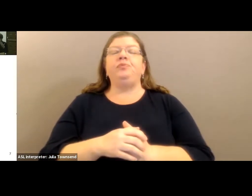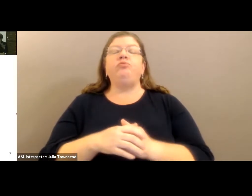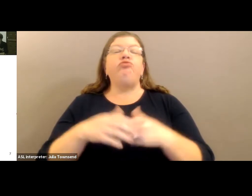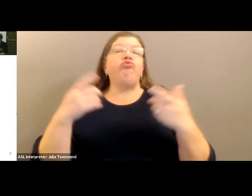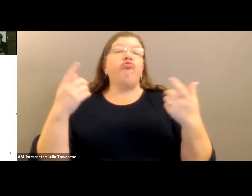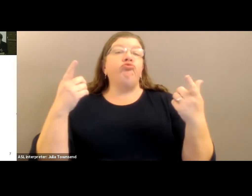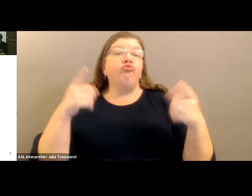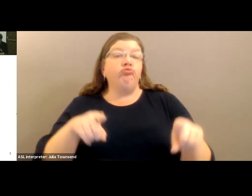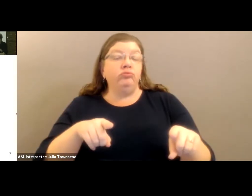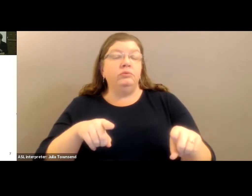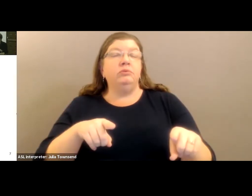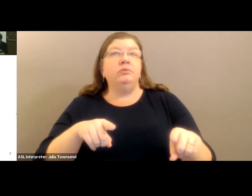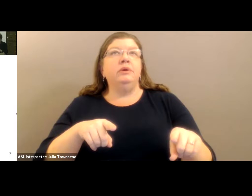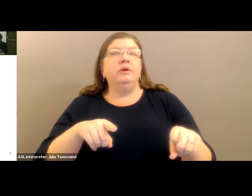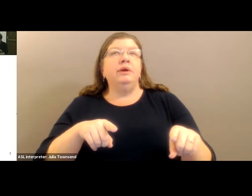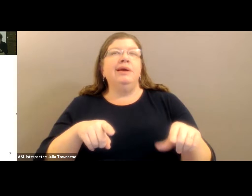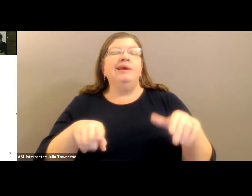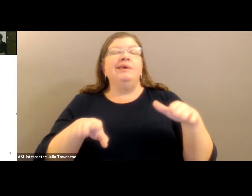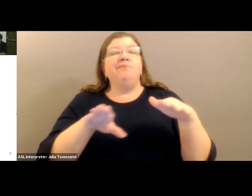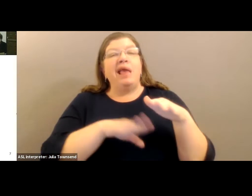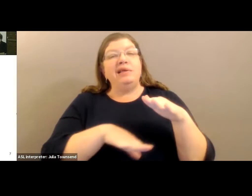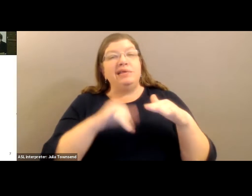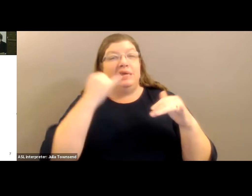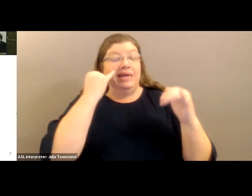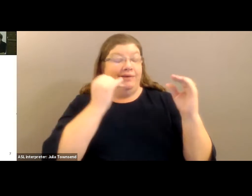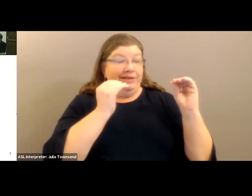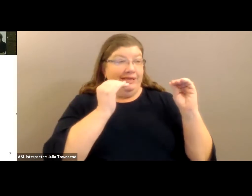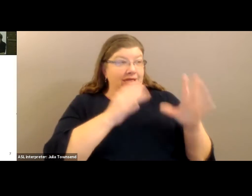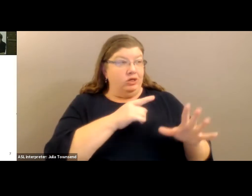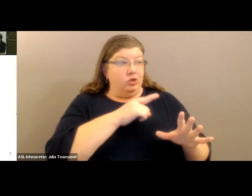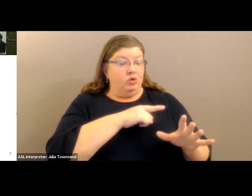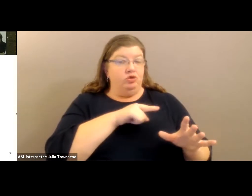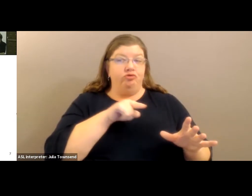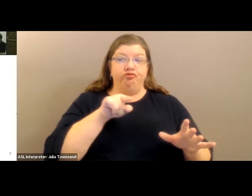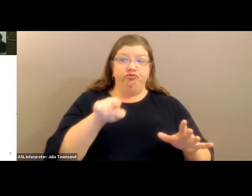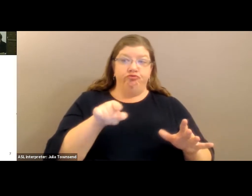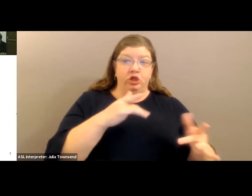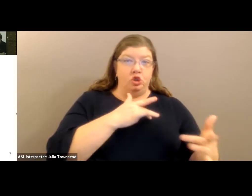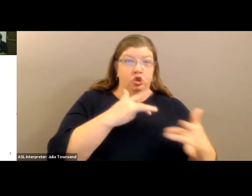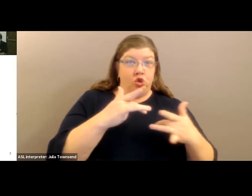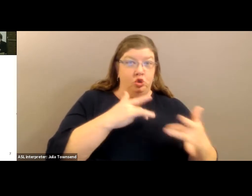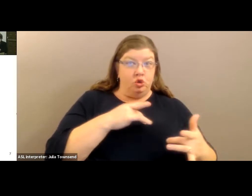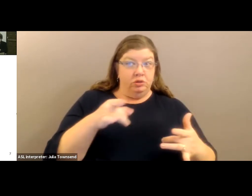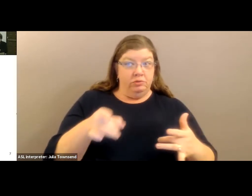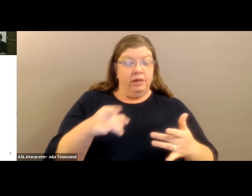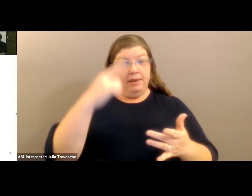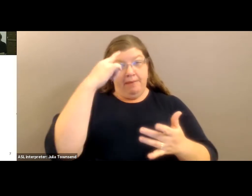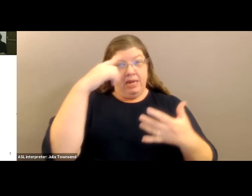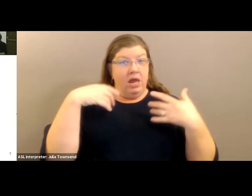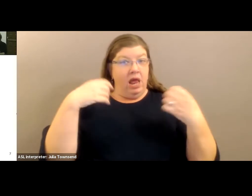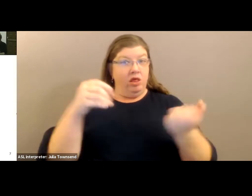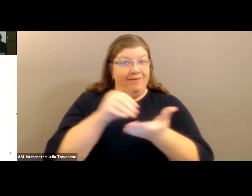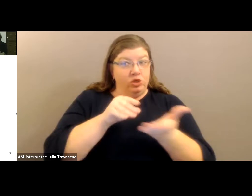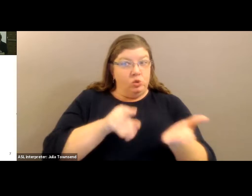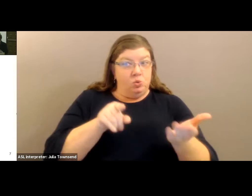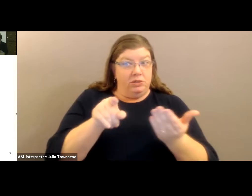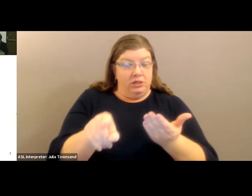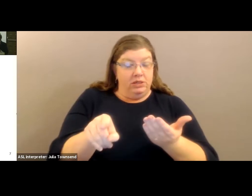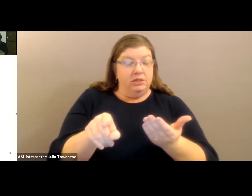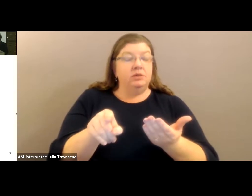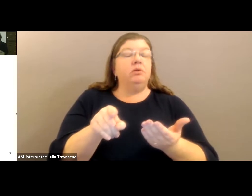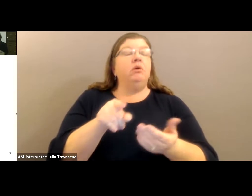happens, the nuts and bolts here is that if a teacher has a concern about the mental health of a student, they